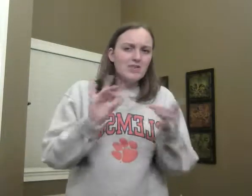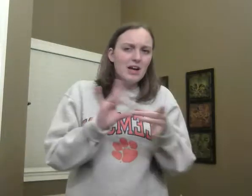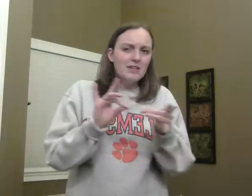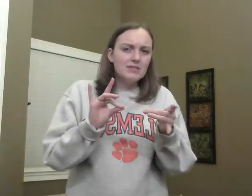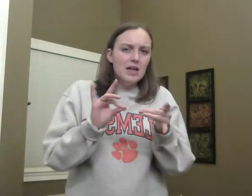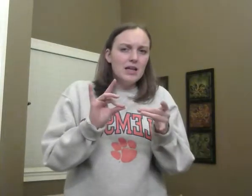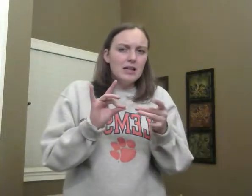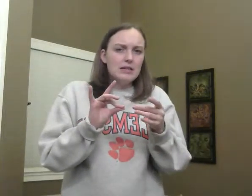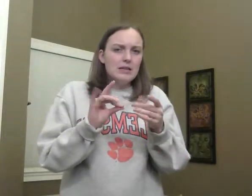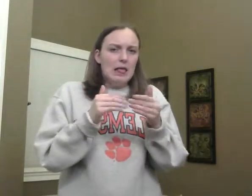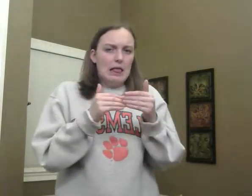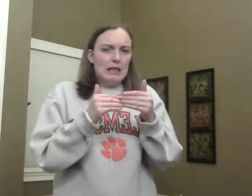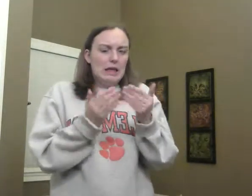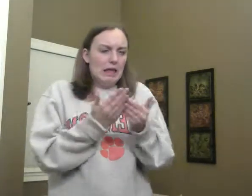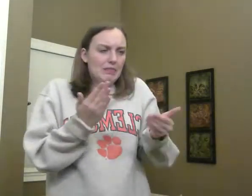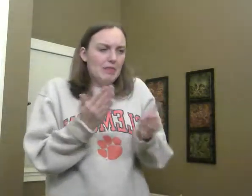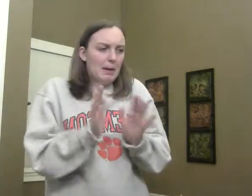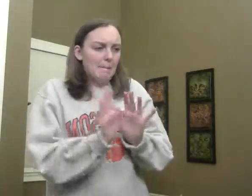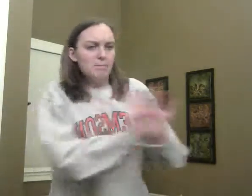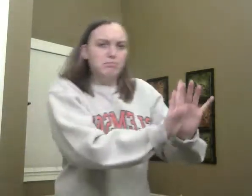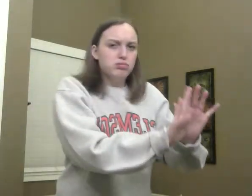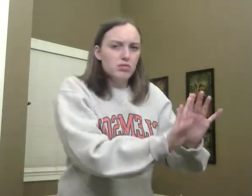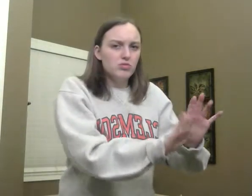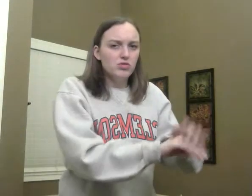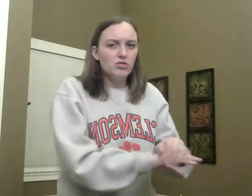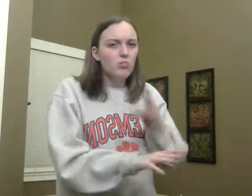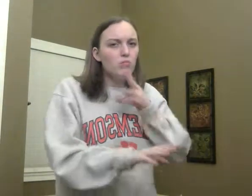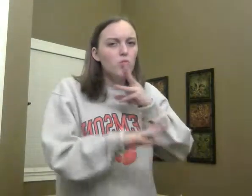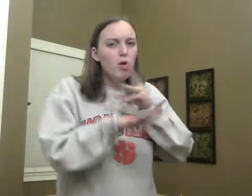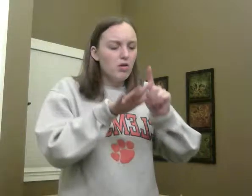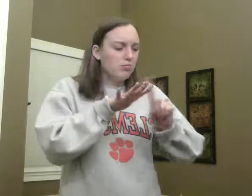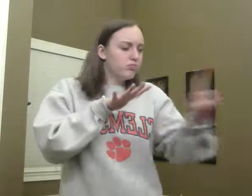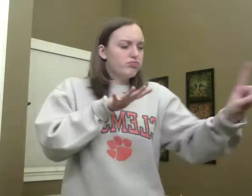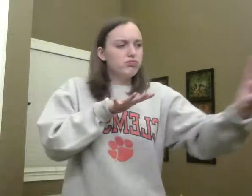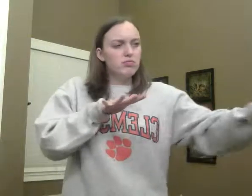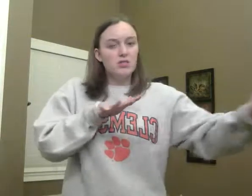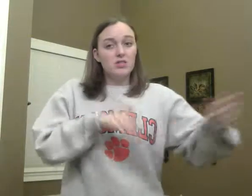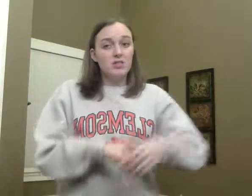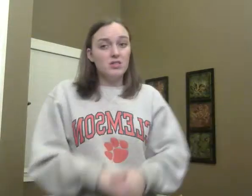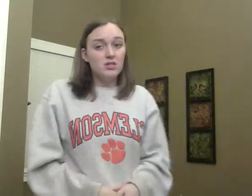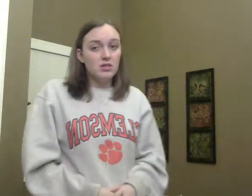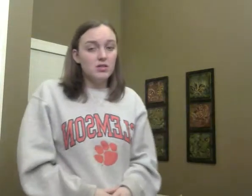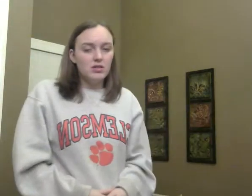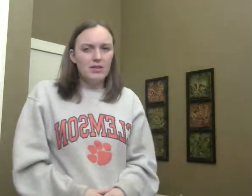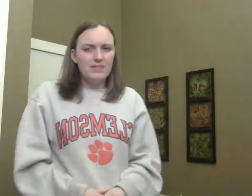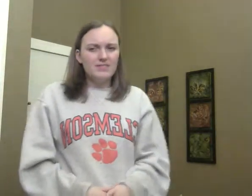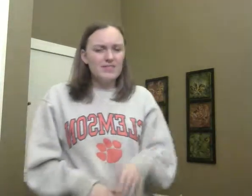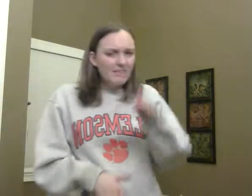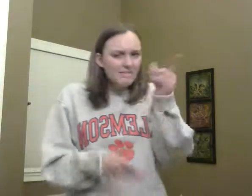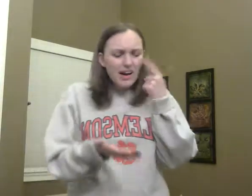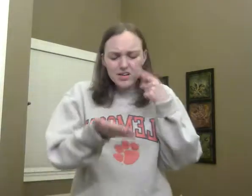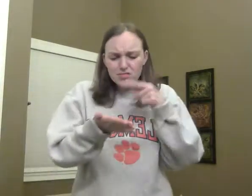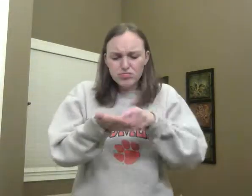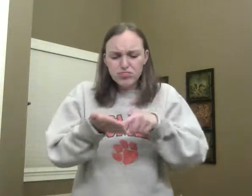it off. Okay, find that. You're getting there. Find it. She said, I remember, but now help her. Find it. She remembers it talked about it pushing